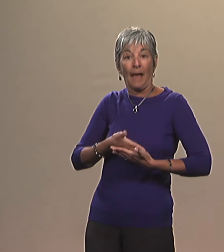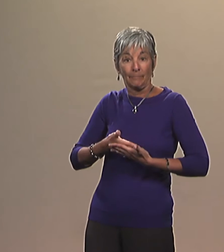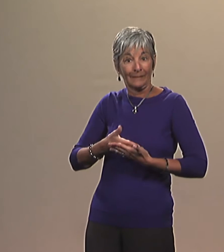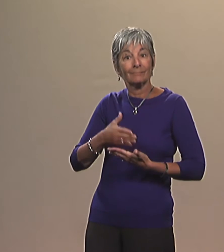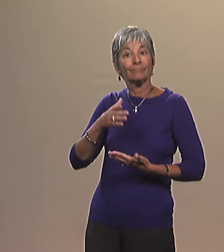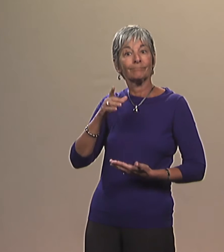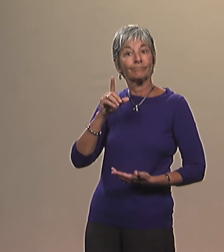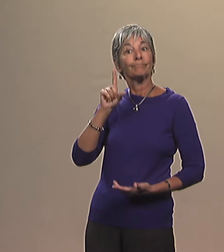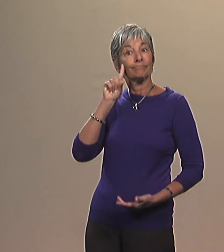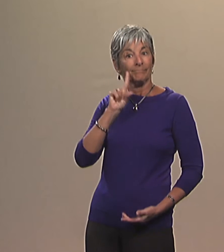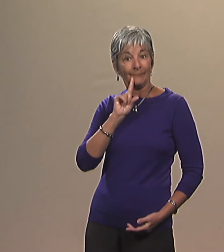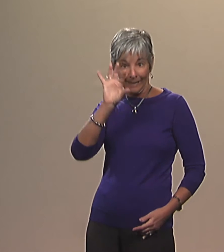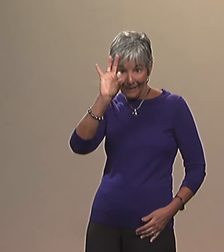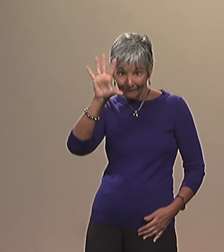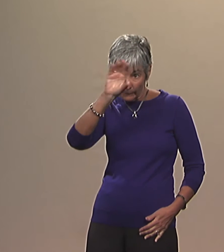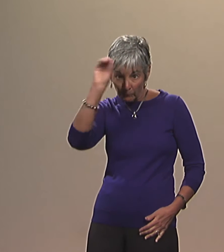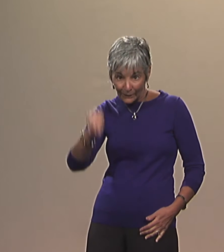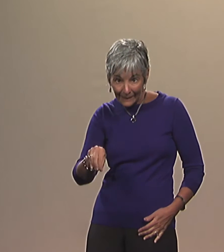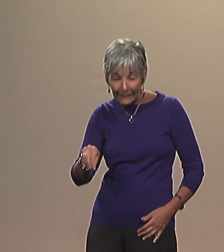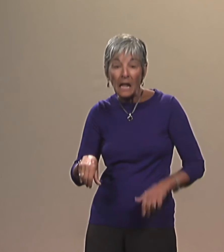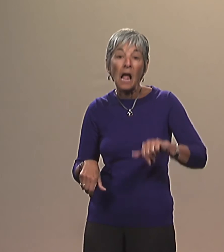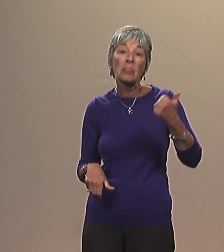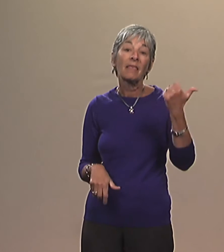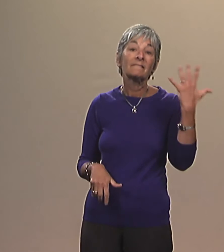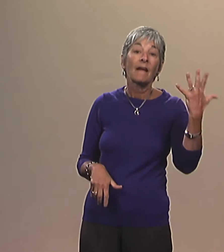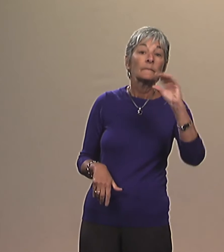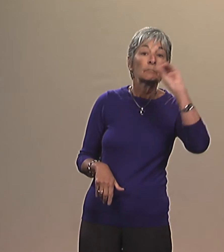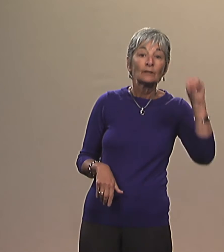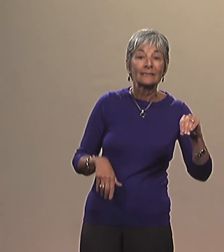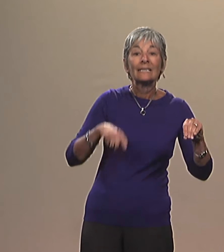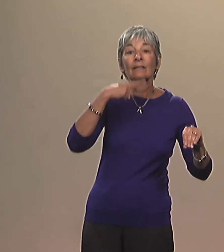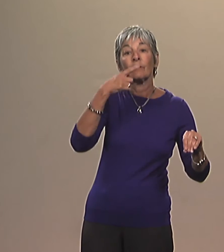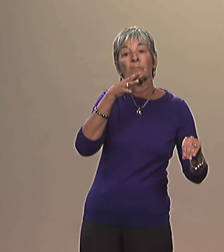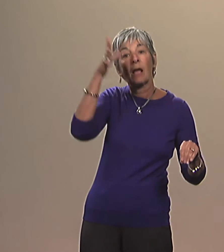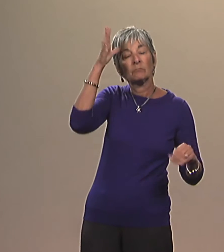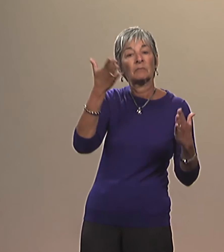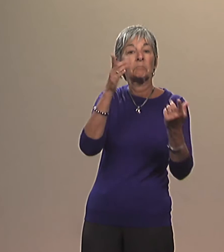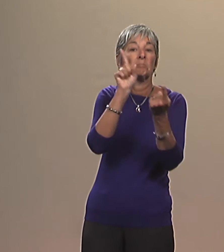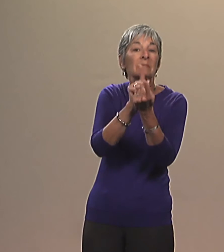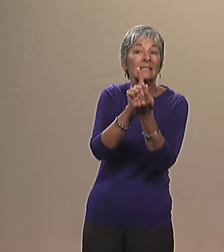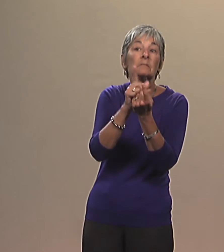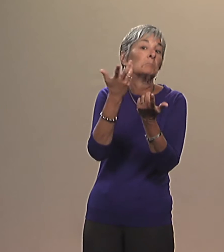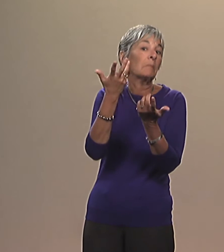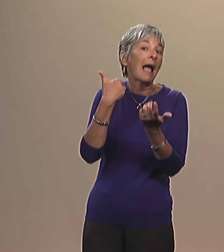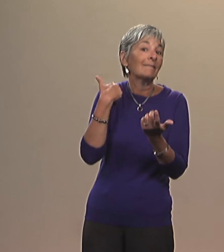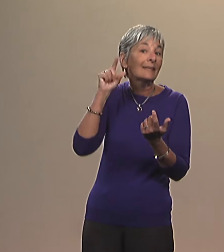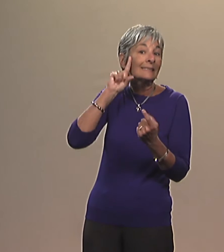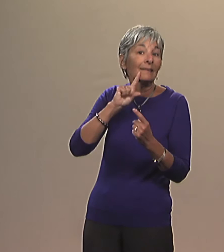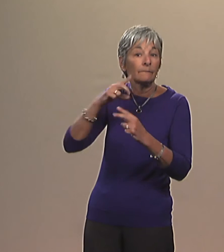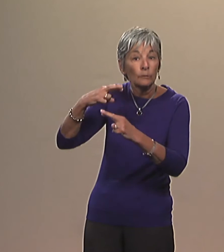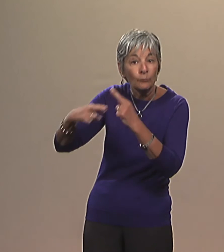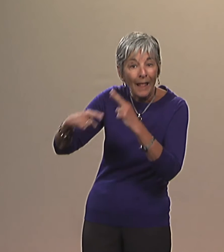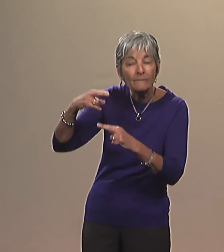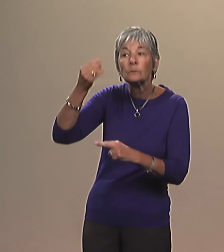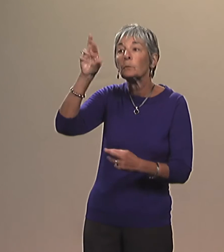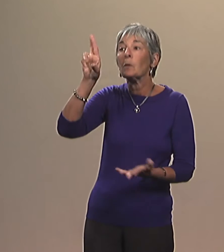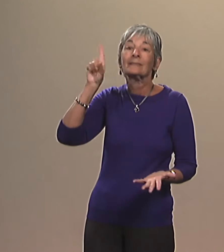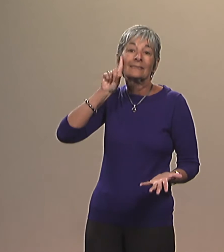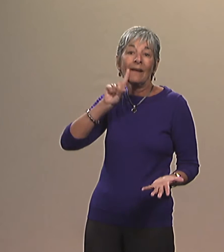they first meet is their own baby. The other 5% of hearing parents may have met a deaf person before because they have a deaf relative or